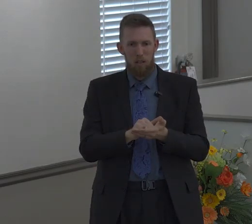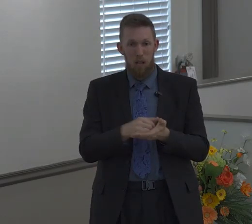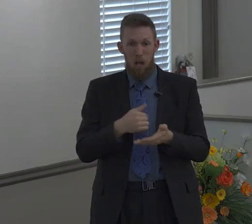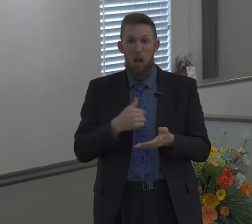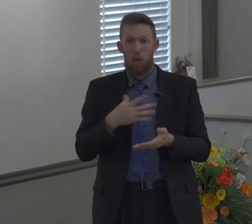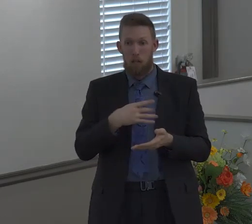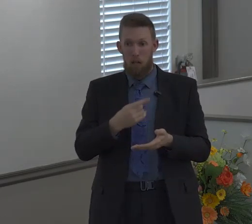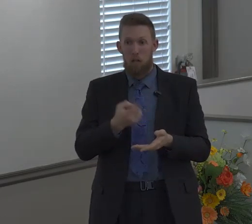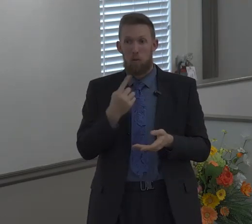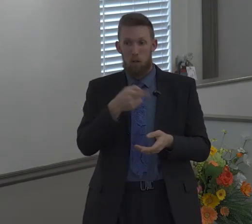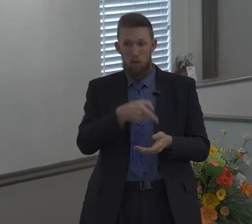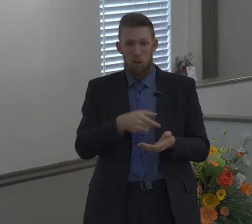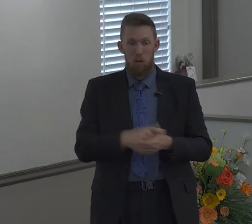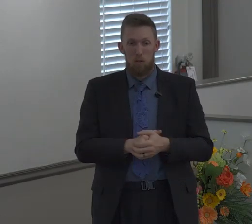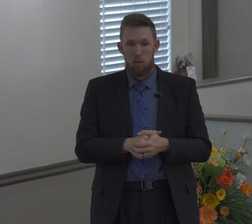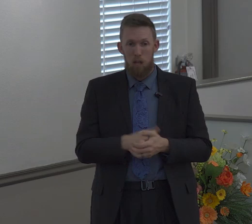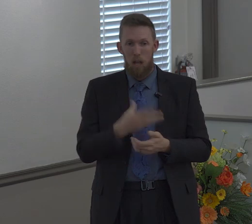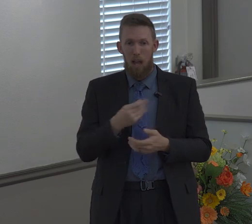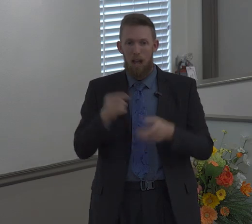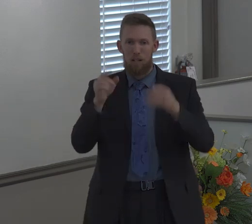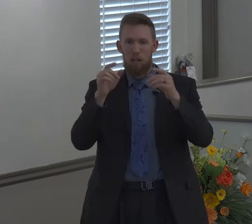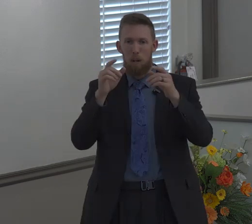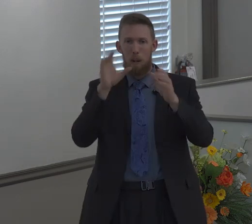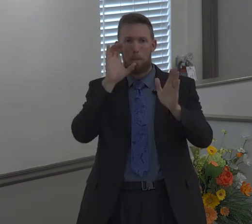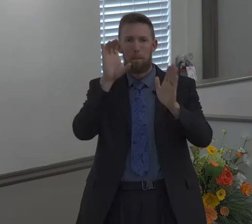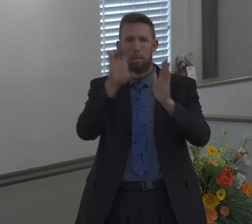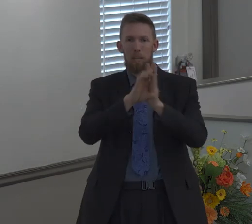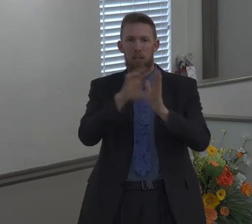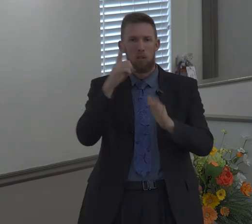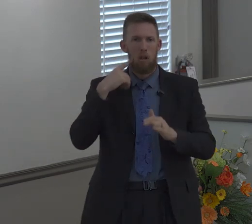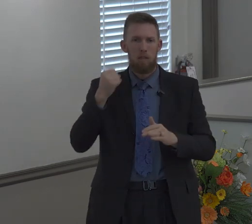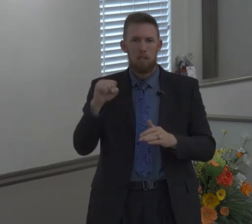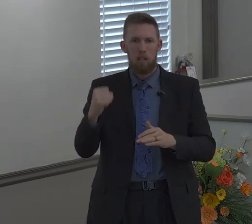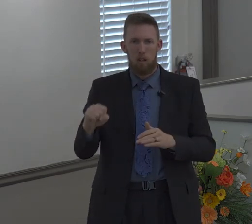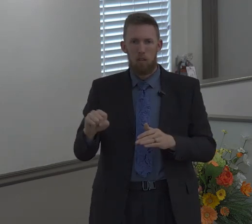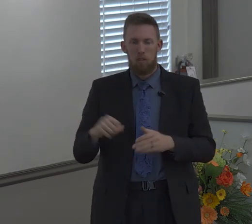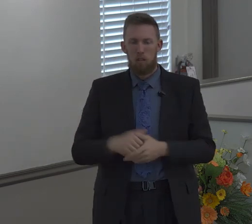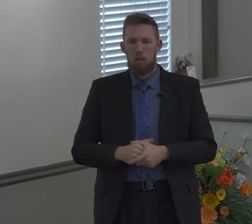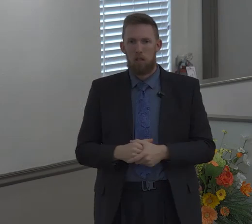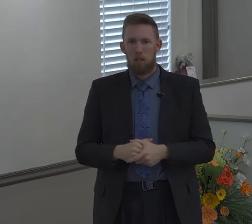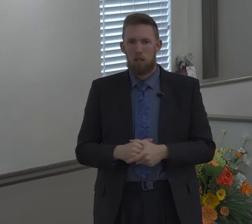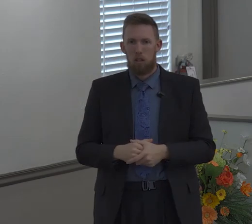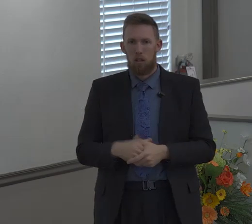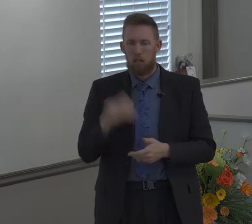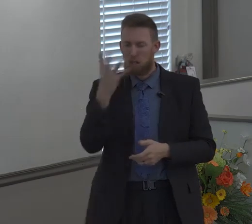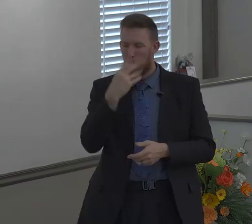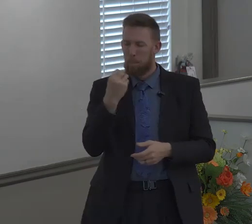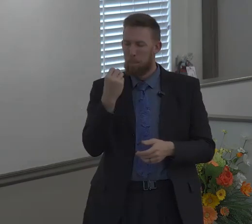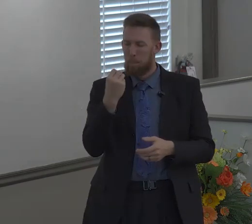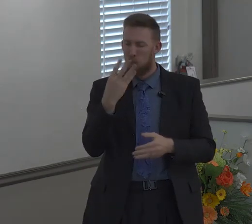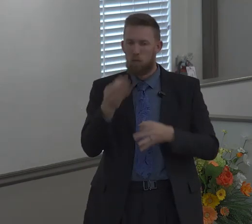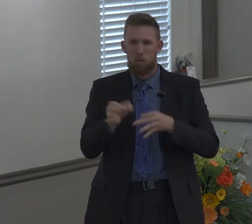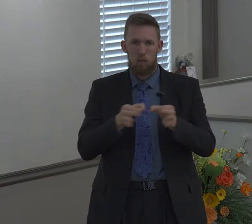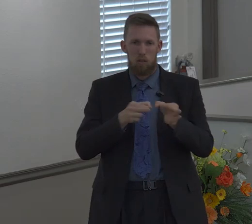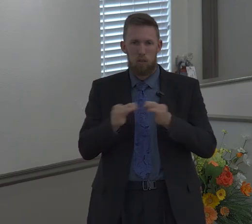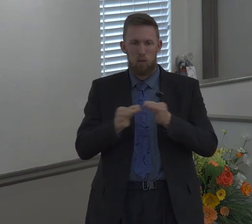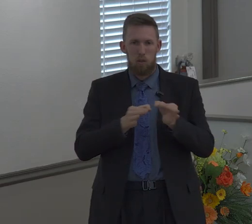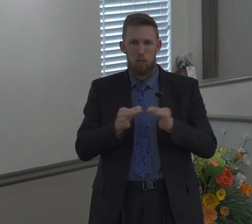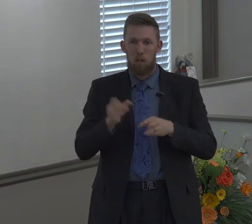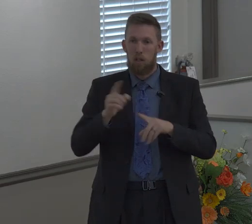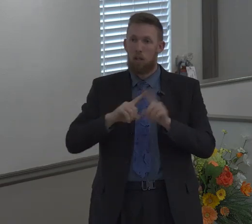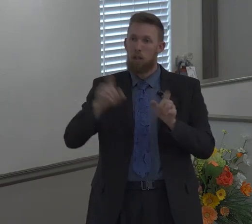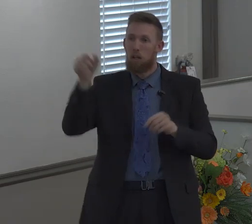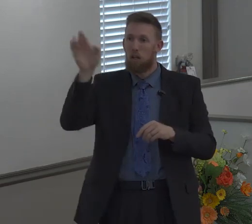gold. Wouldn't you like to have one of those? In pitchers of silver. What a great picture. What a beautiful,